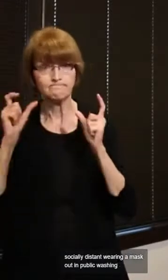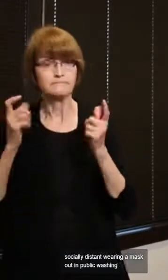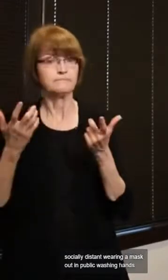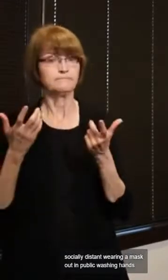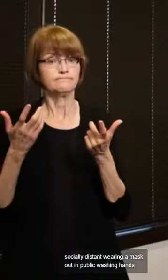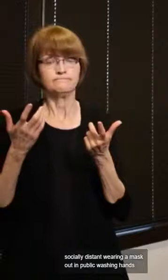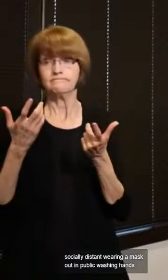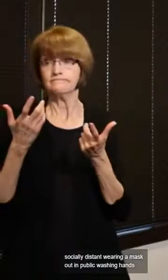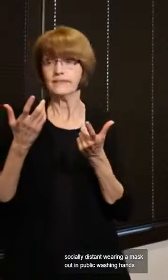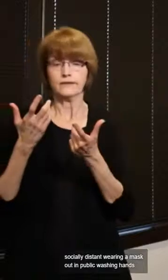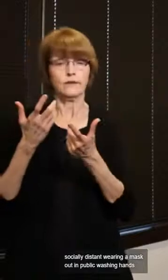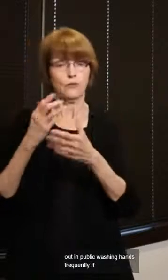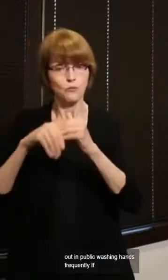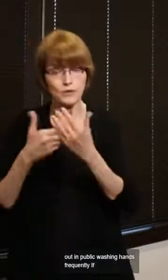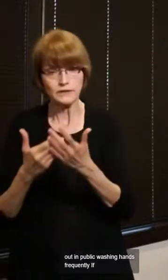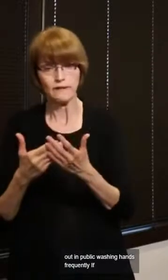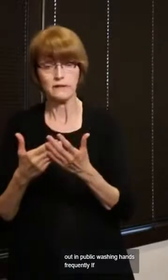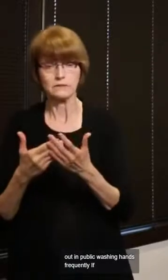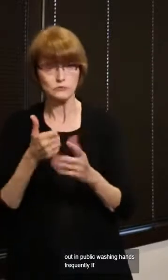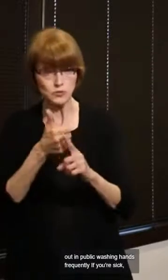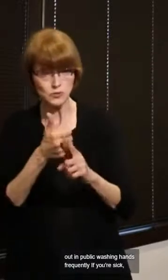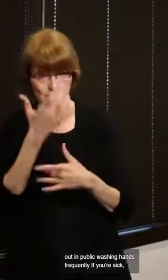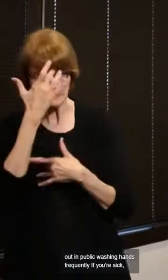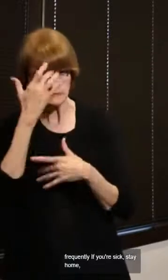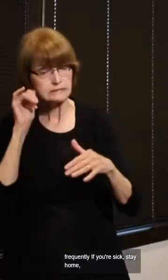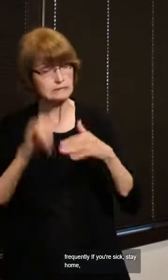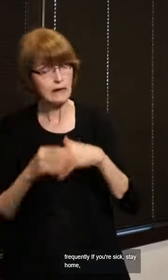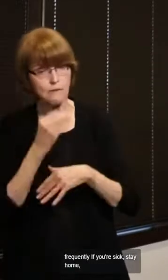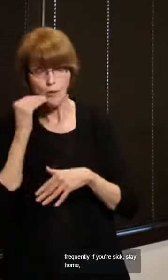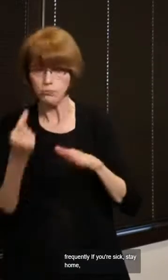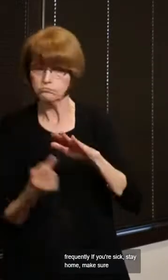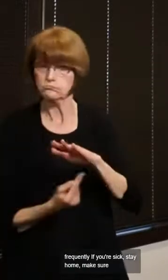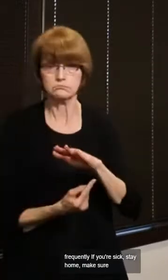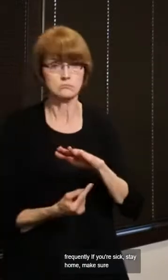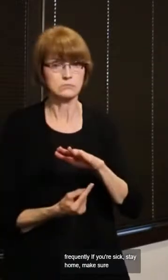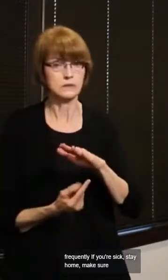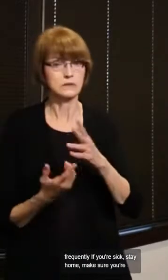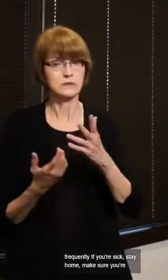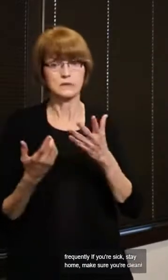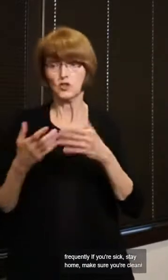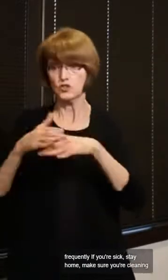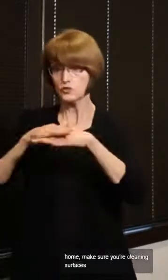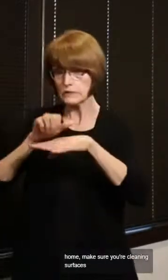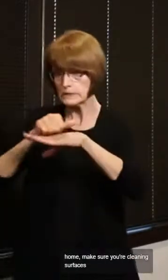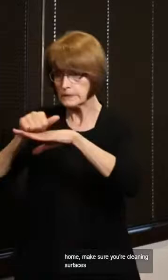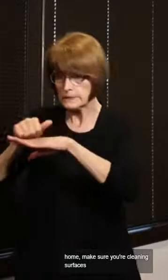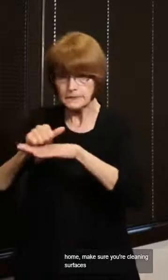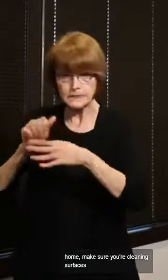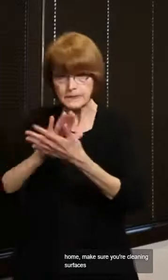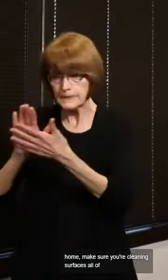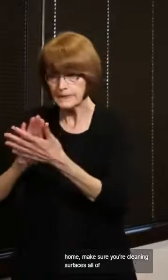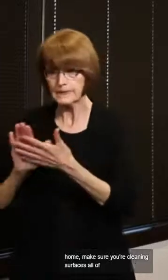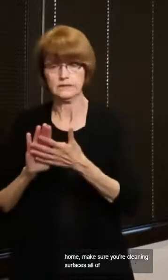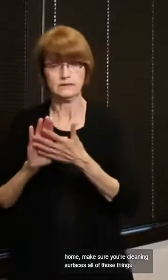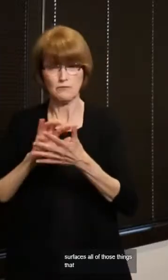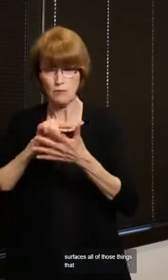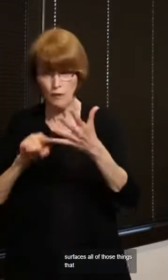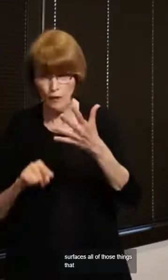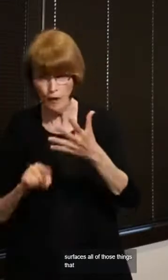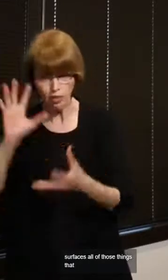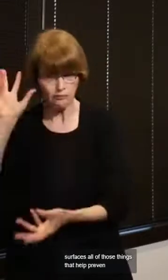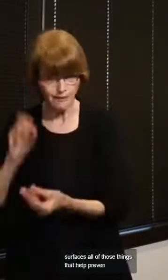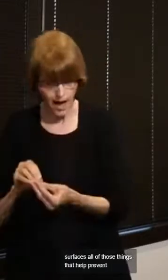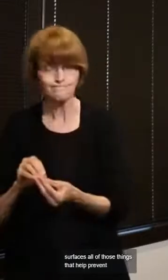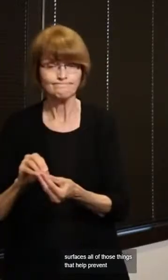hands frequently. If you're sick, stay home. Make sure you're cleaning surfaces. All of those things that help